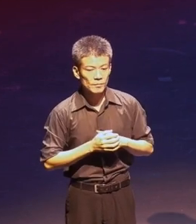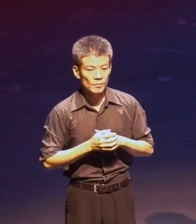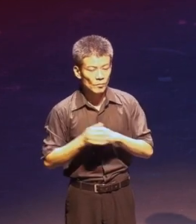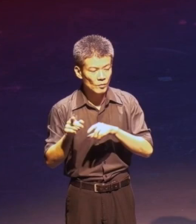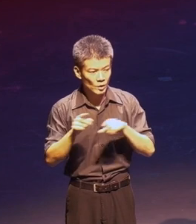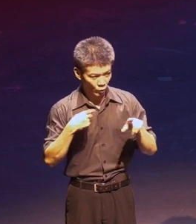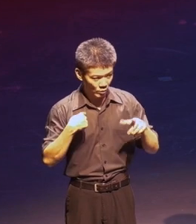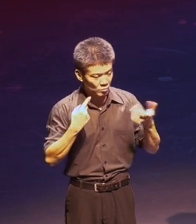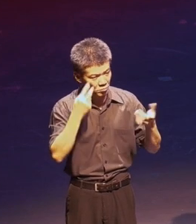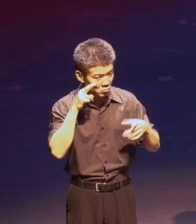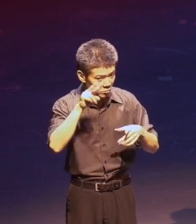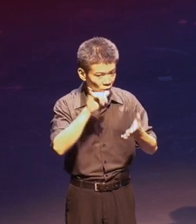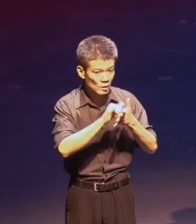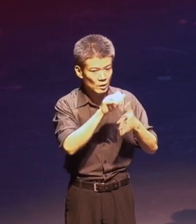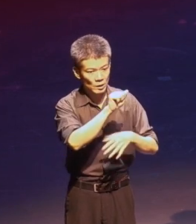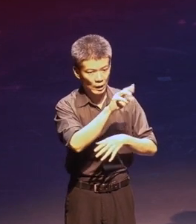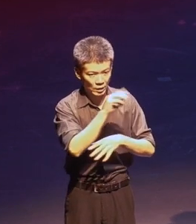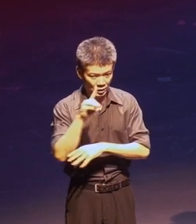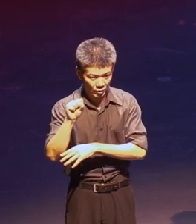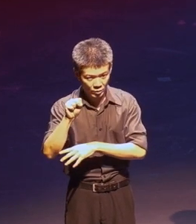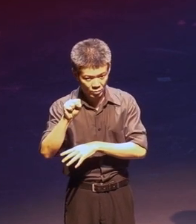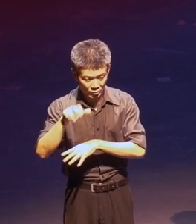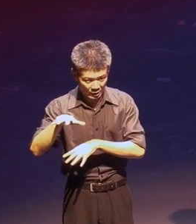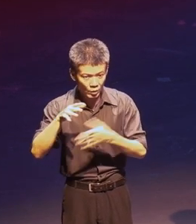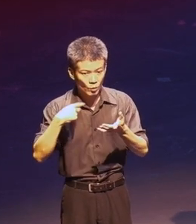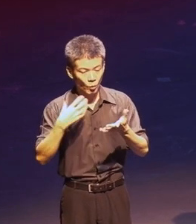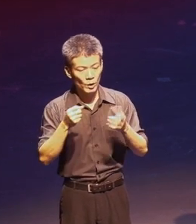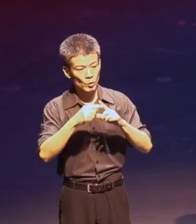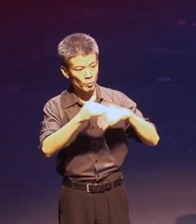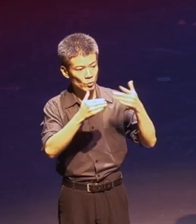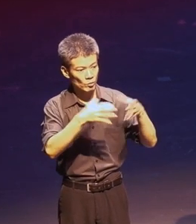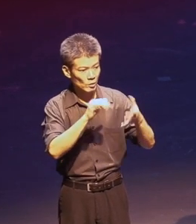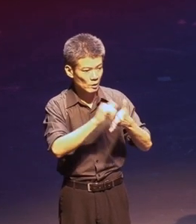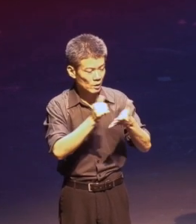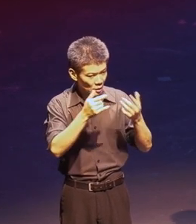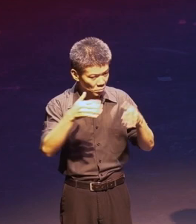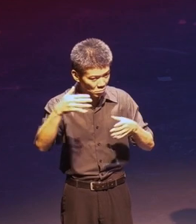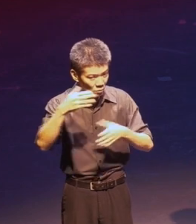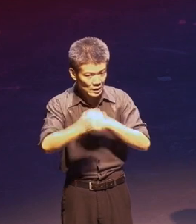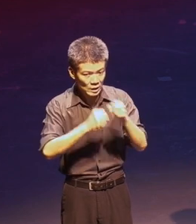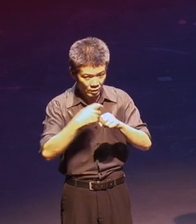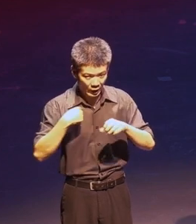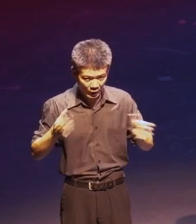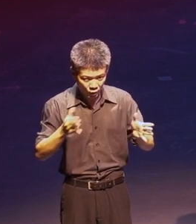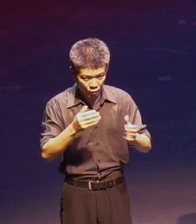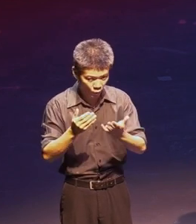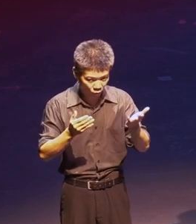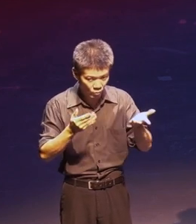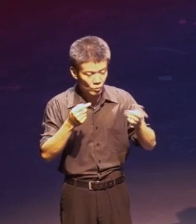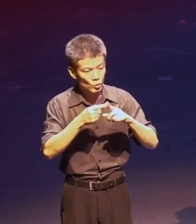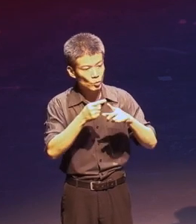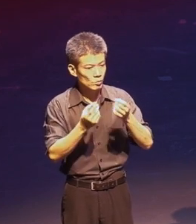As we envision the arts and disability landscape we want to build together in the coming years, I encourage all of us